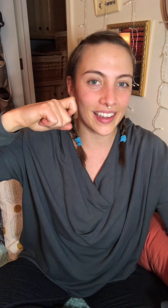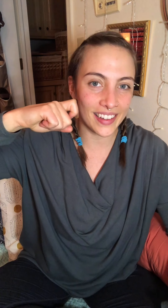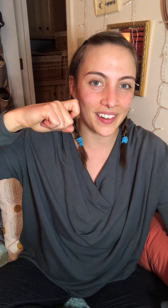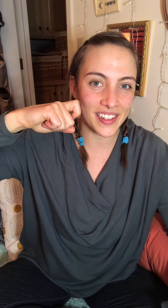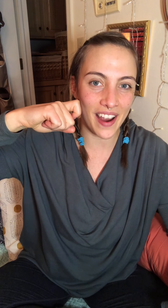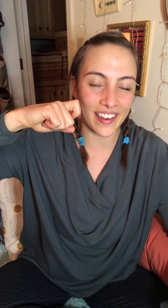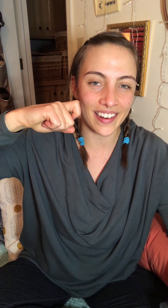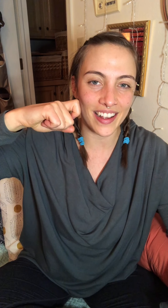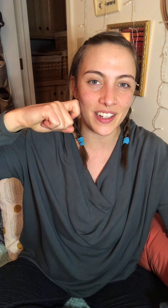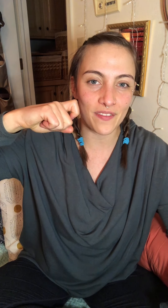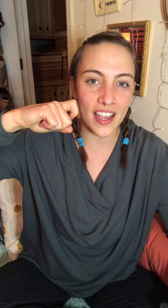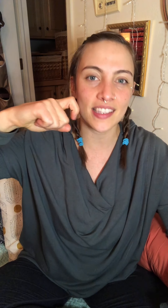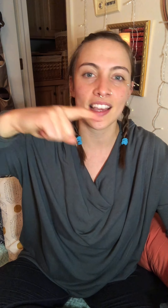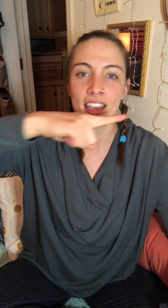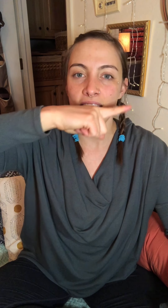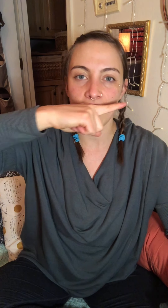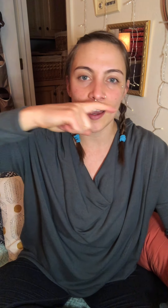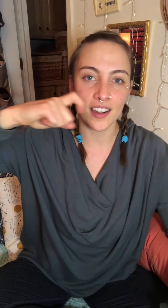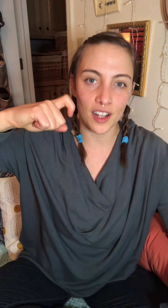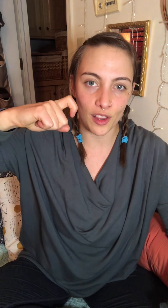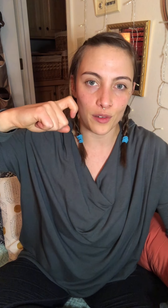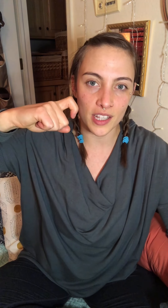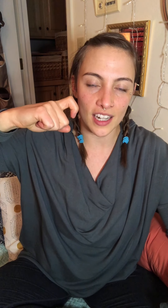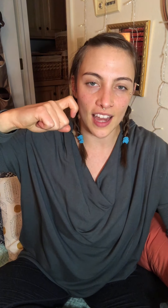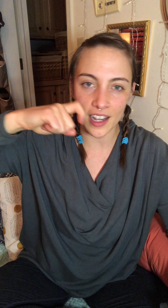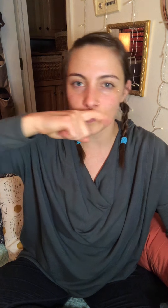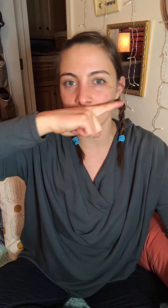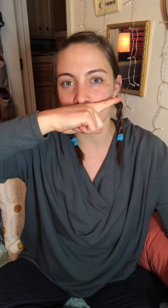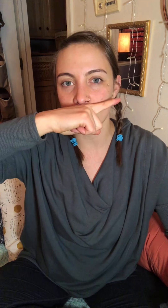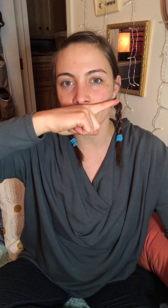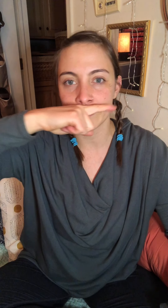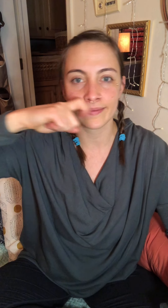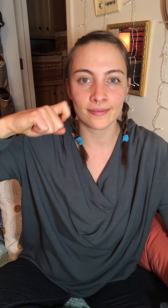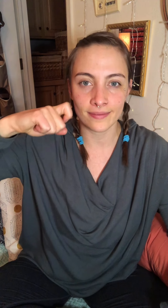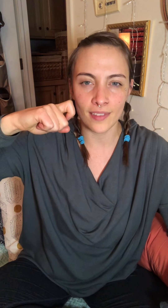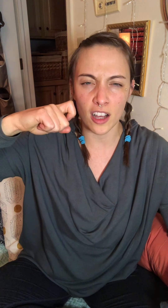or drag across your face and close in an X position. Ugly.